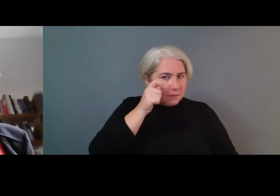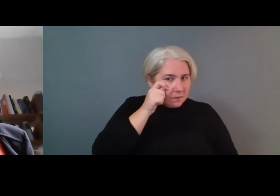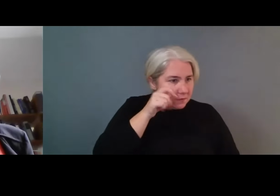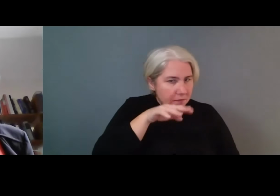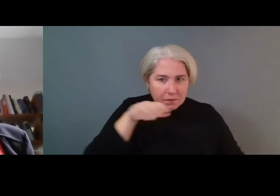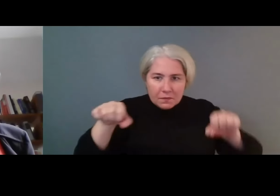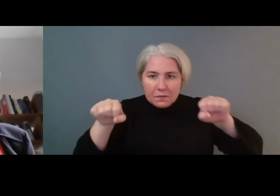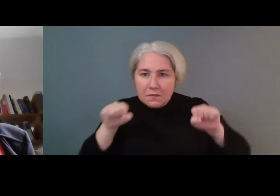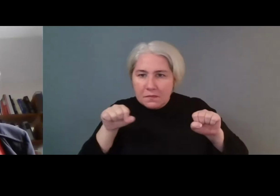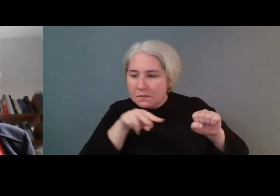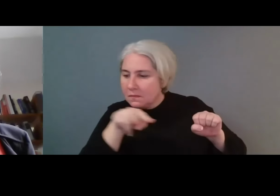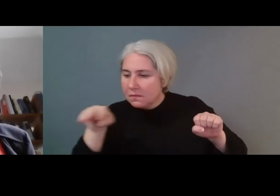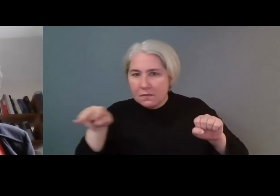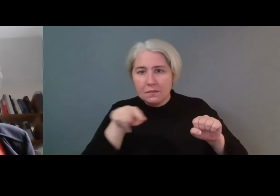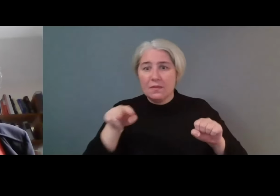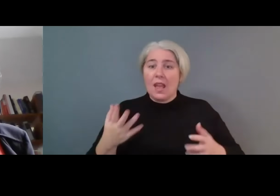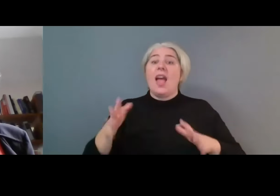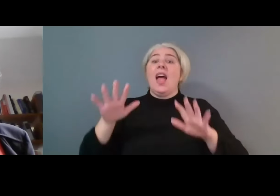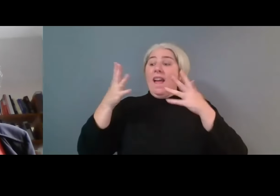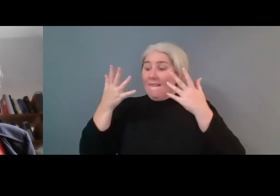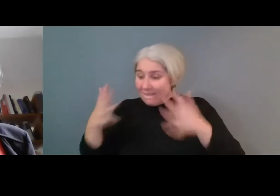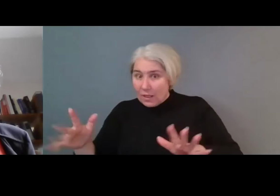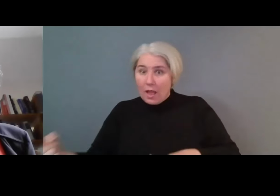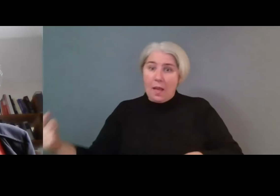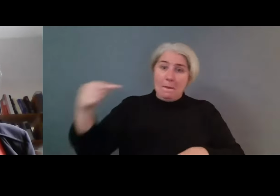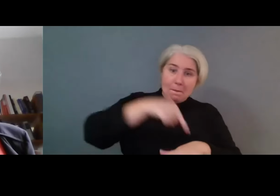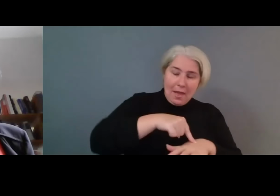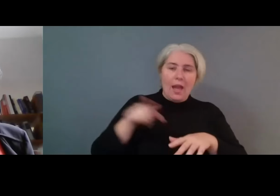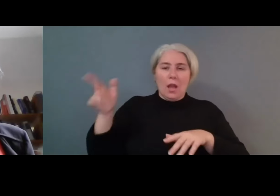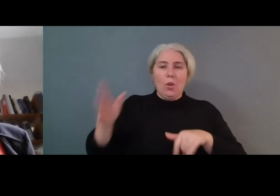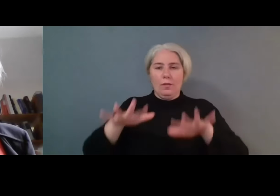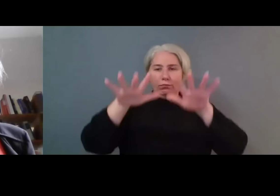within the committee whether or not the committee found